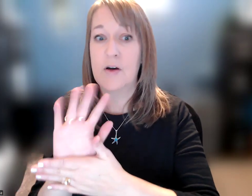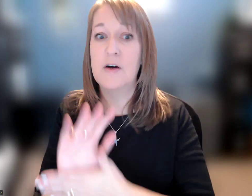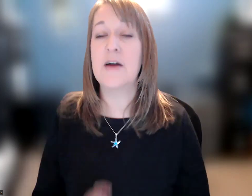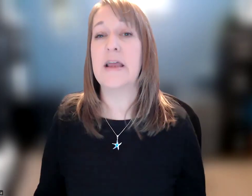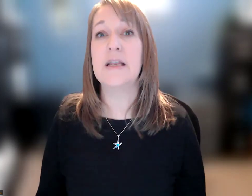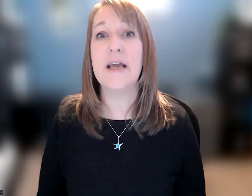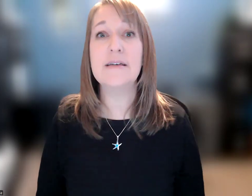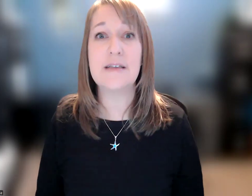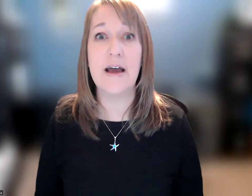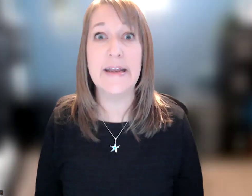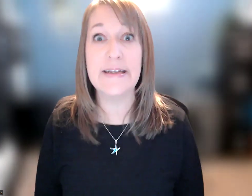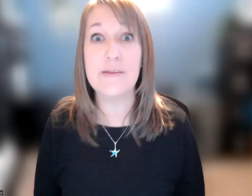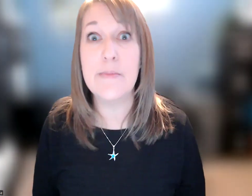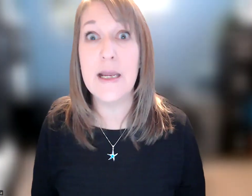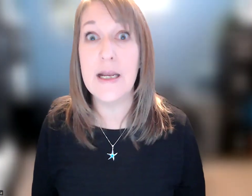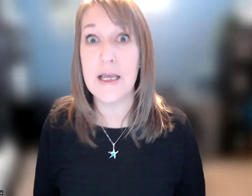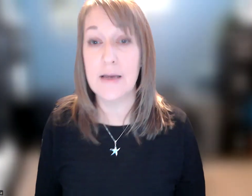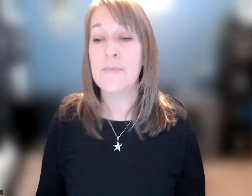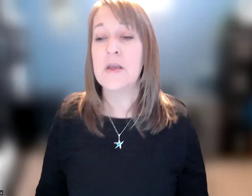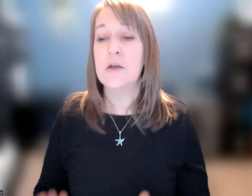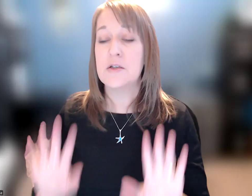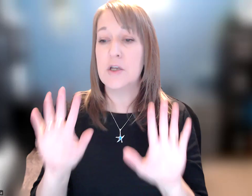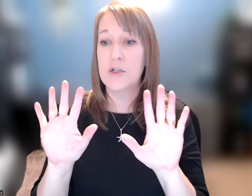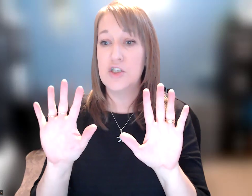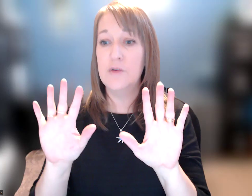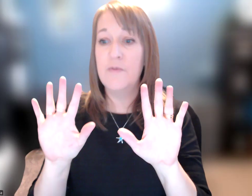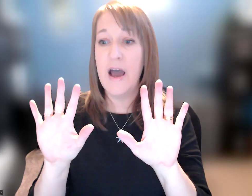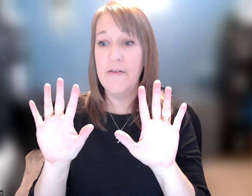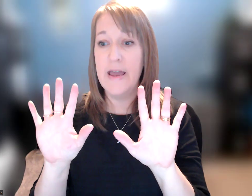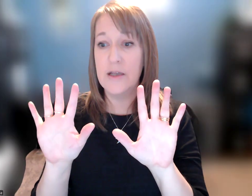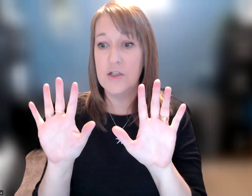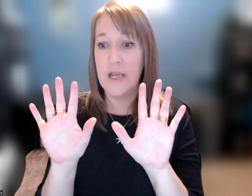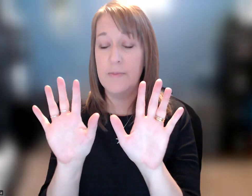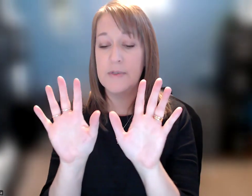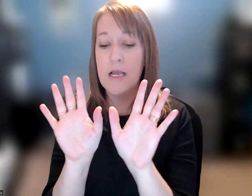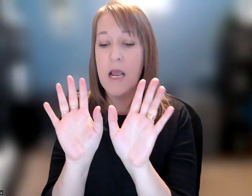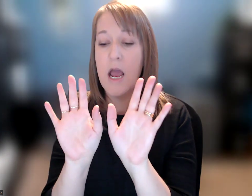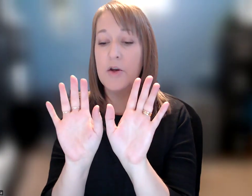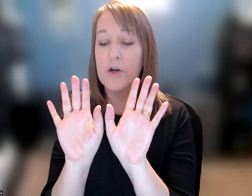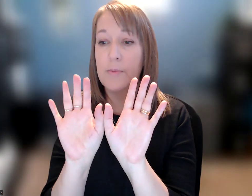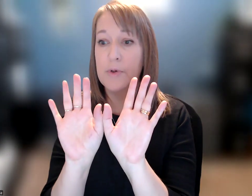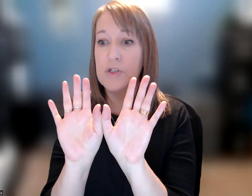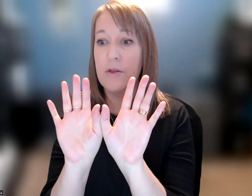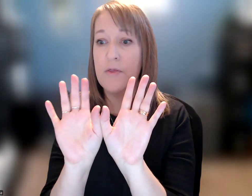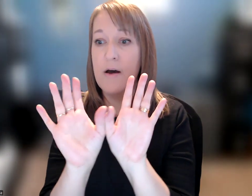All right, the next sign is meeting. So you want 2 5 hand shapes, and you're going to put your